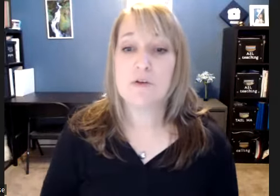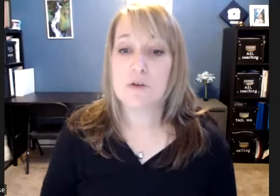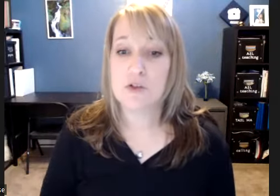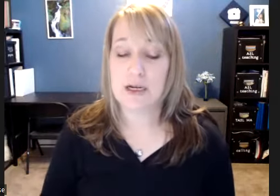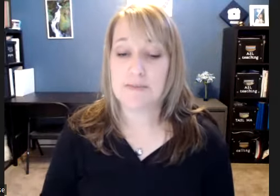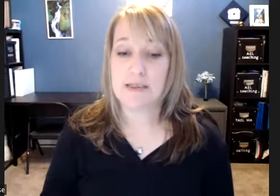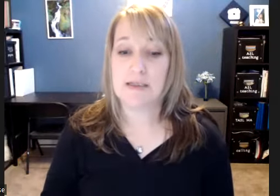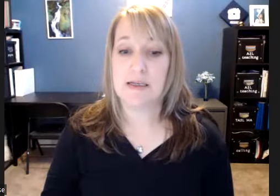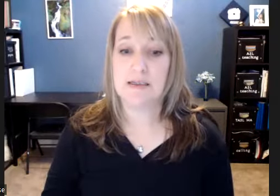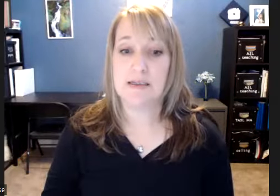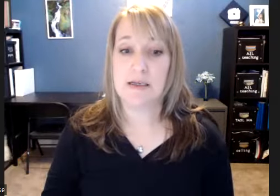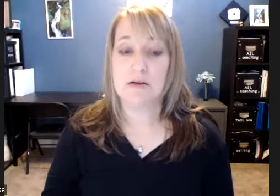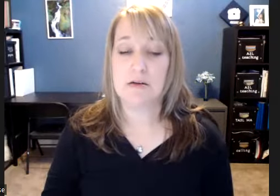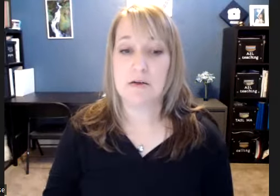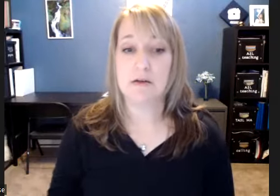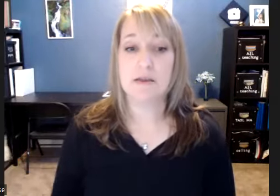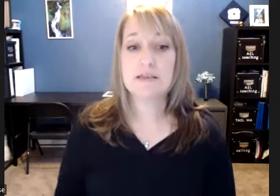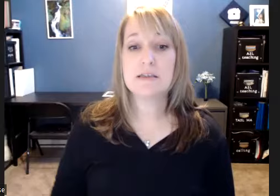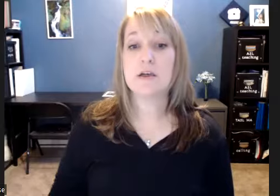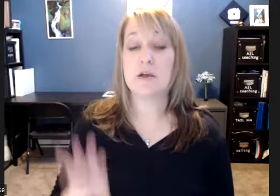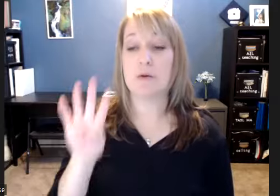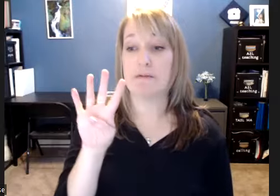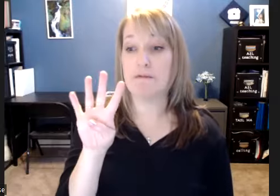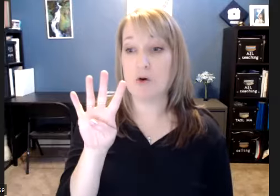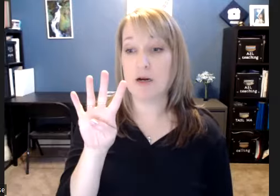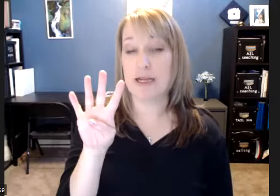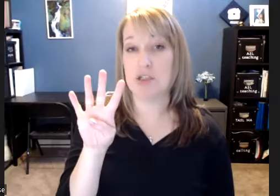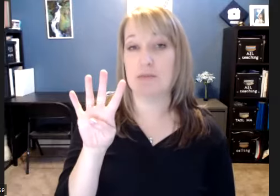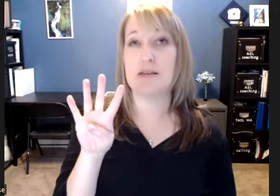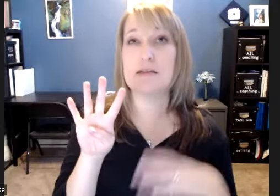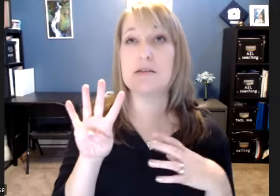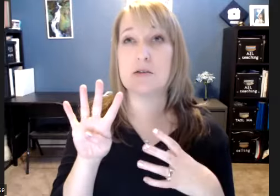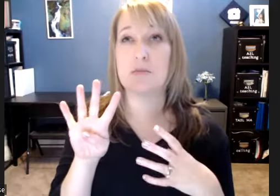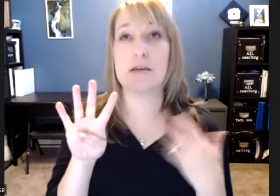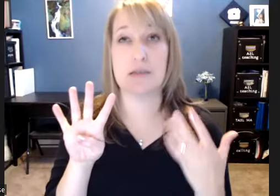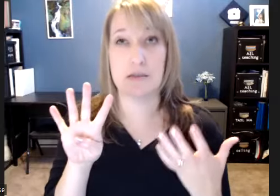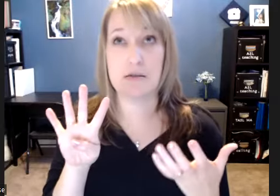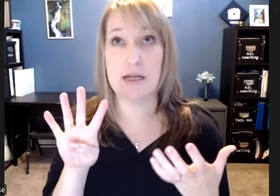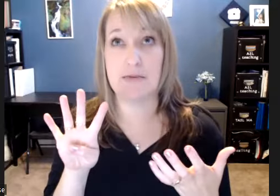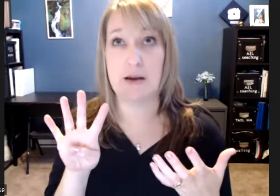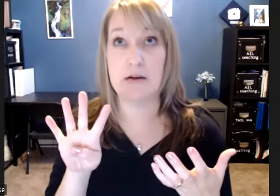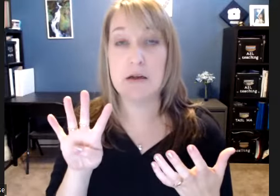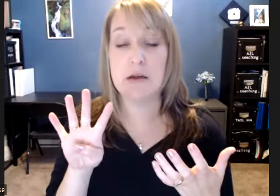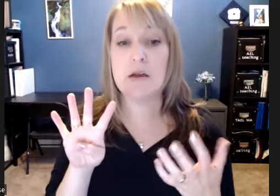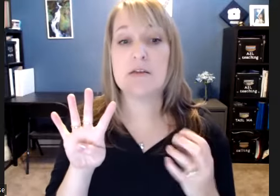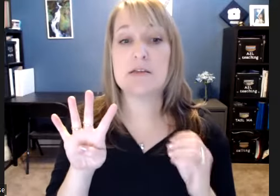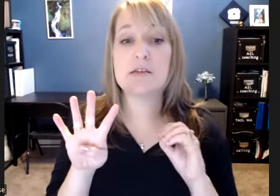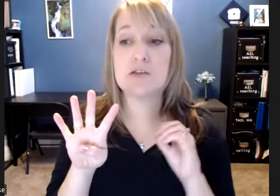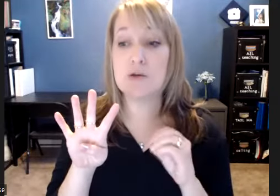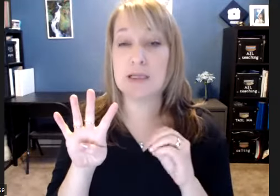vertical stripes is the next sign on our list. You want a 4 hand shape. Now this is assuming, because this is a classifier, this is assuming